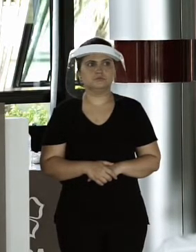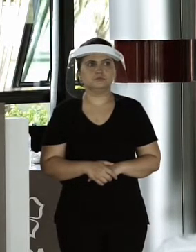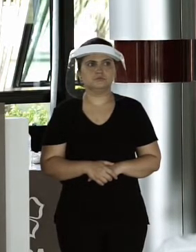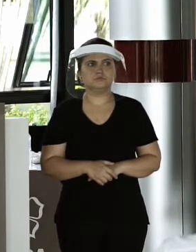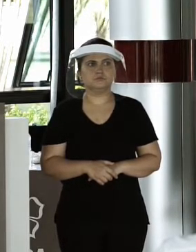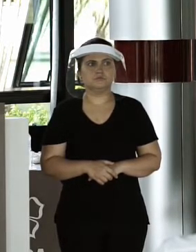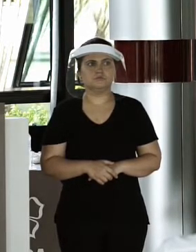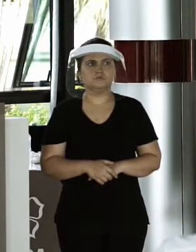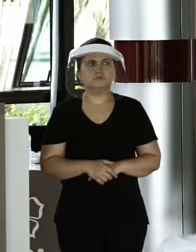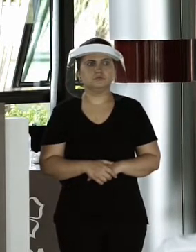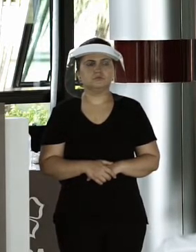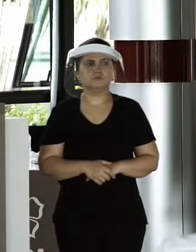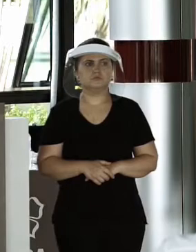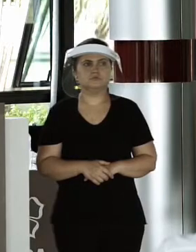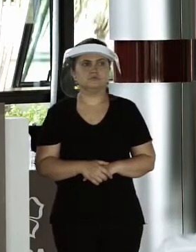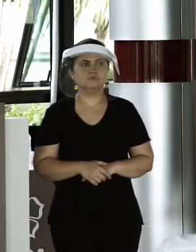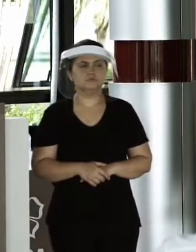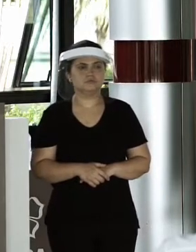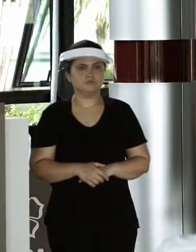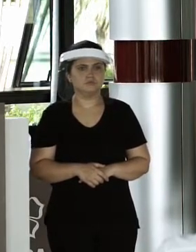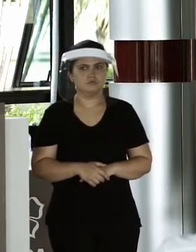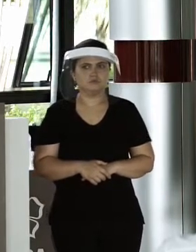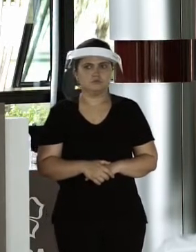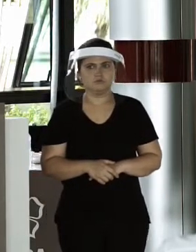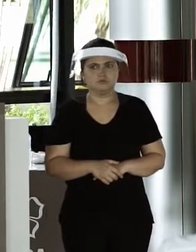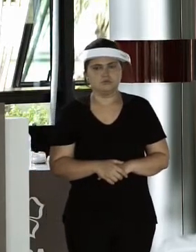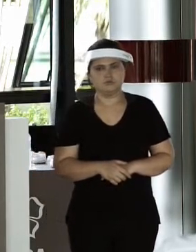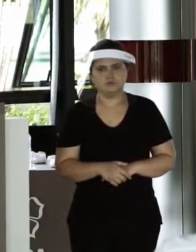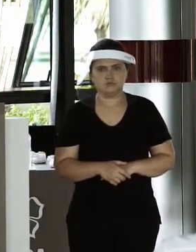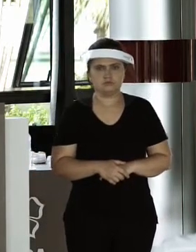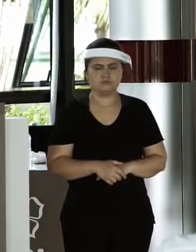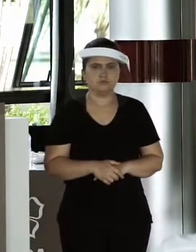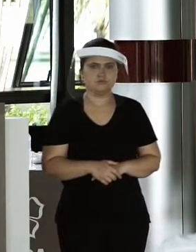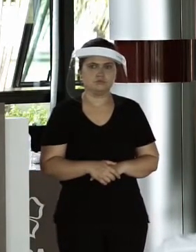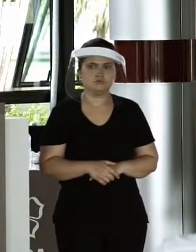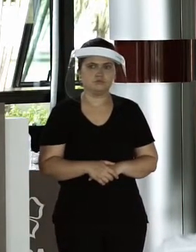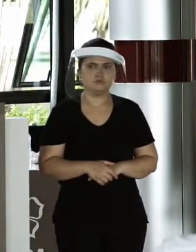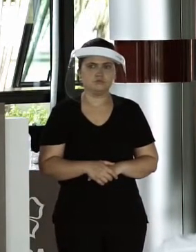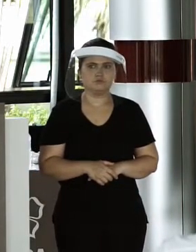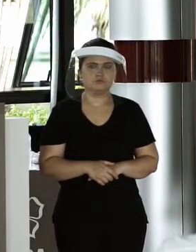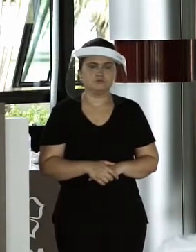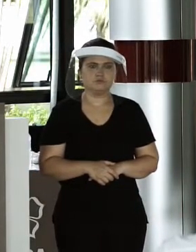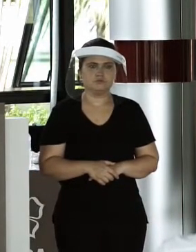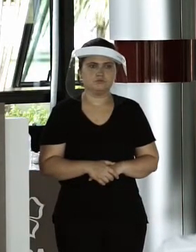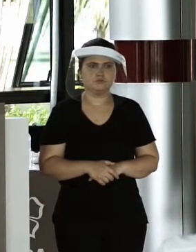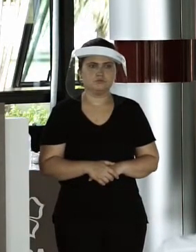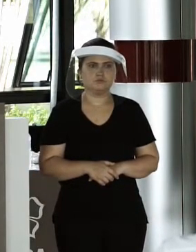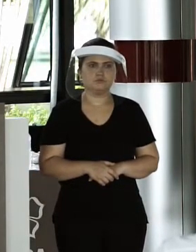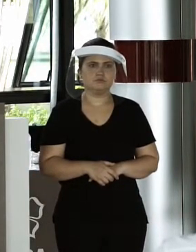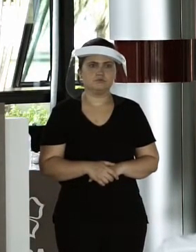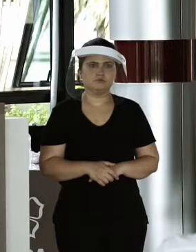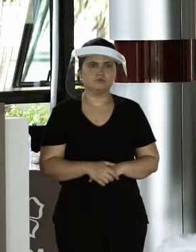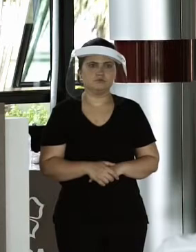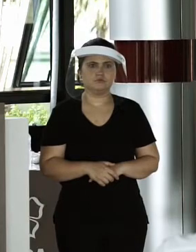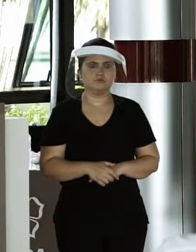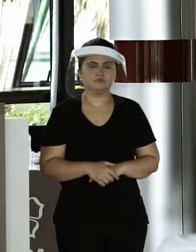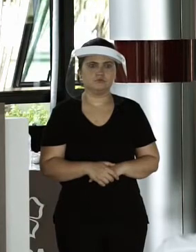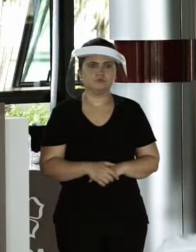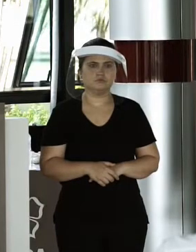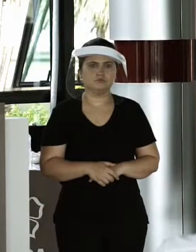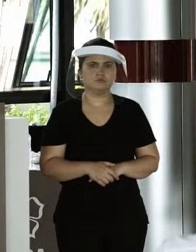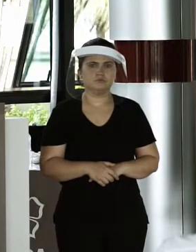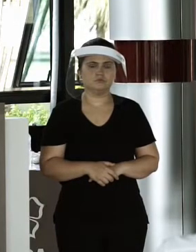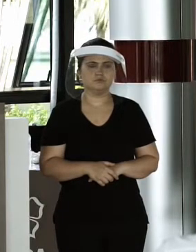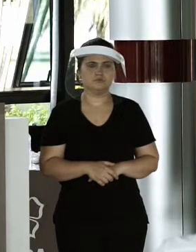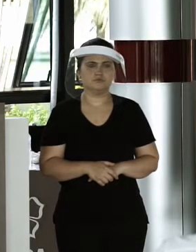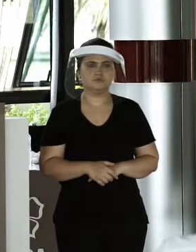radiometric thermal sensor with a 4K visual camera. The XT2's dual sensor setup lets pilots do more in